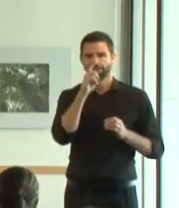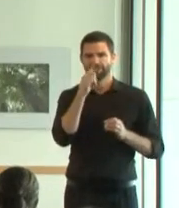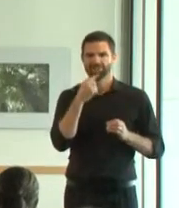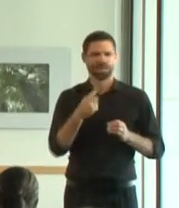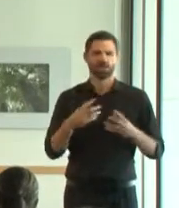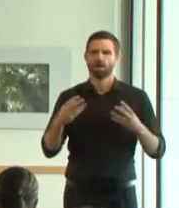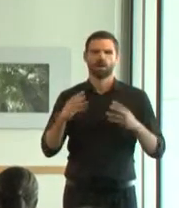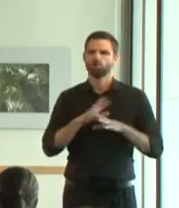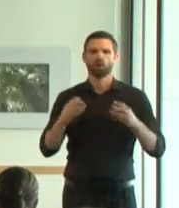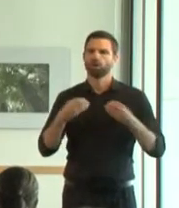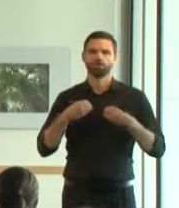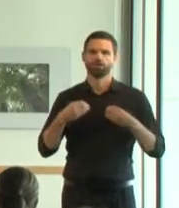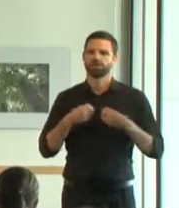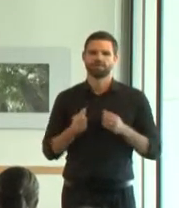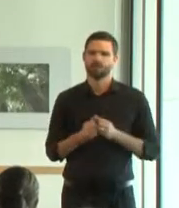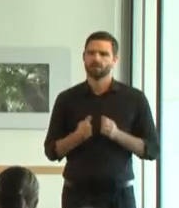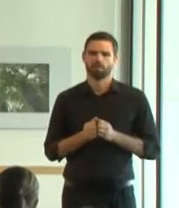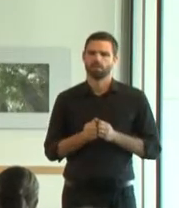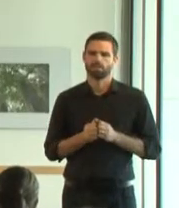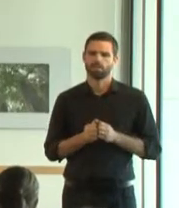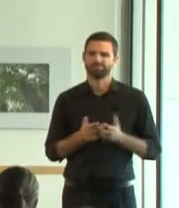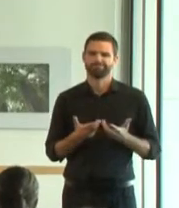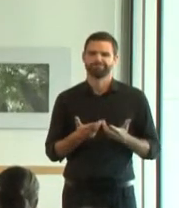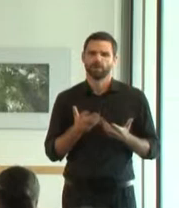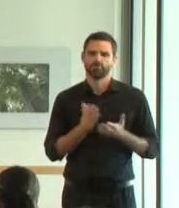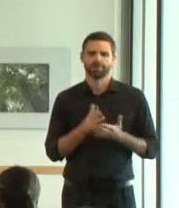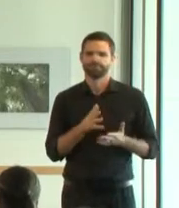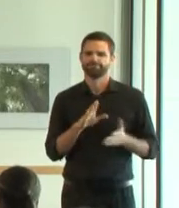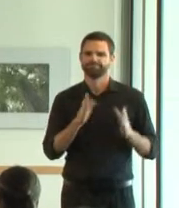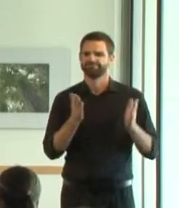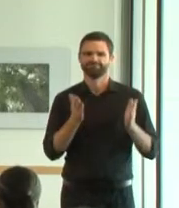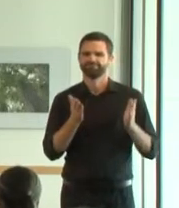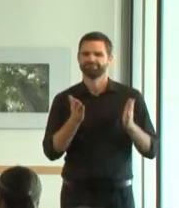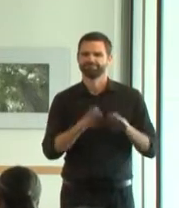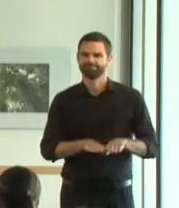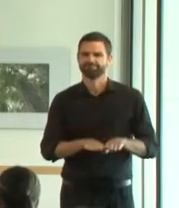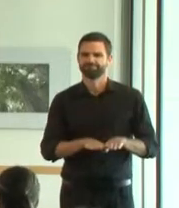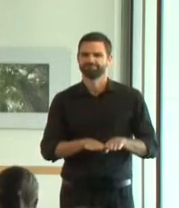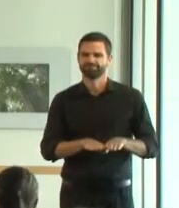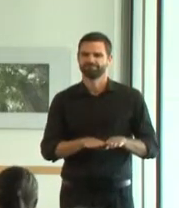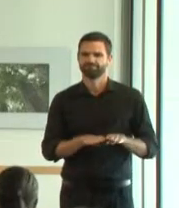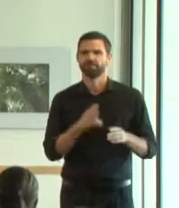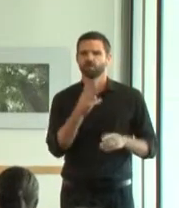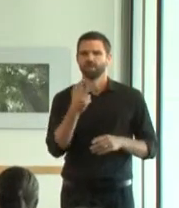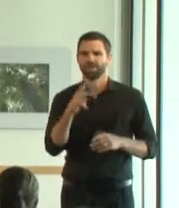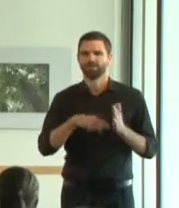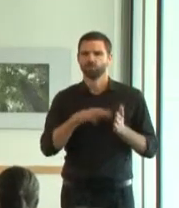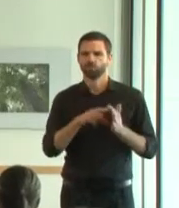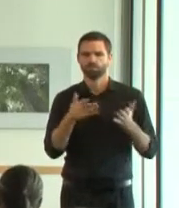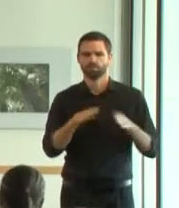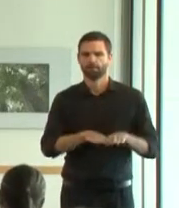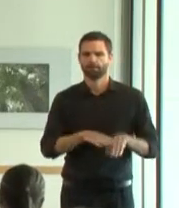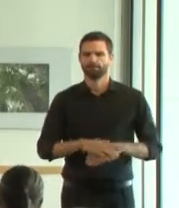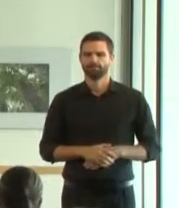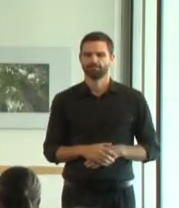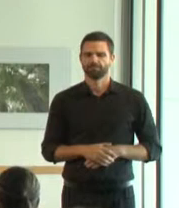was a done deal. They weren't going to bother with it anymore. And by the 28th of June this year, it was over. So